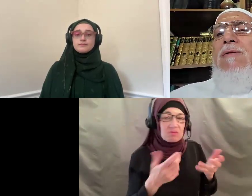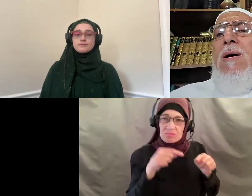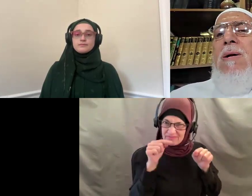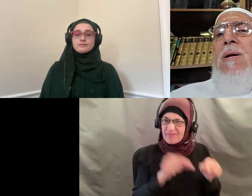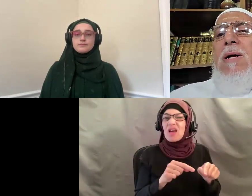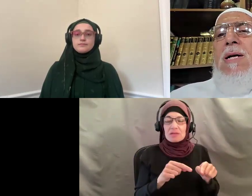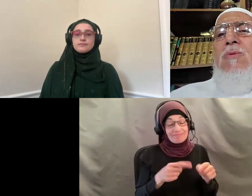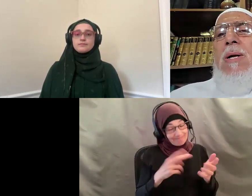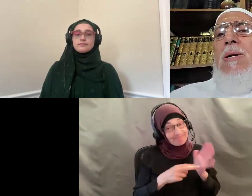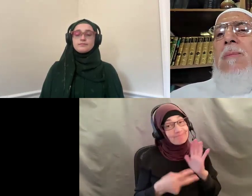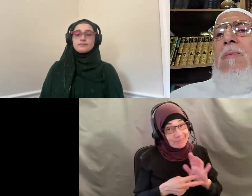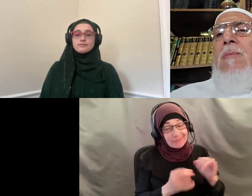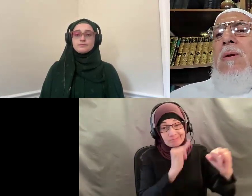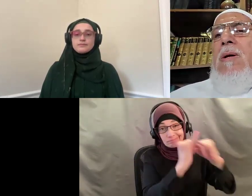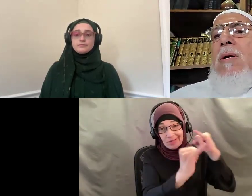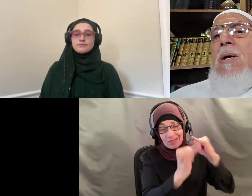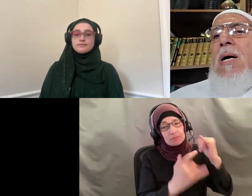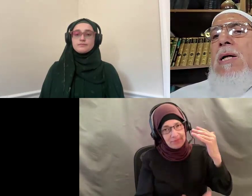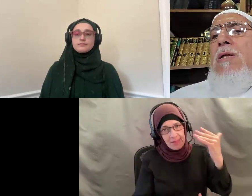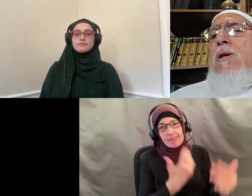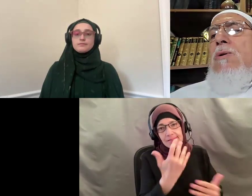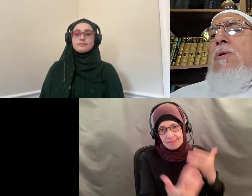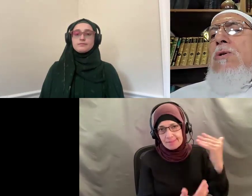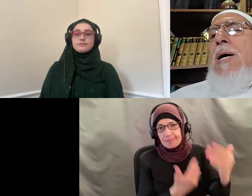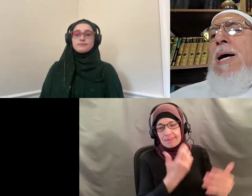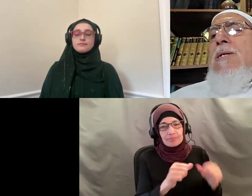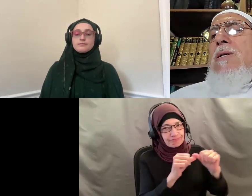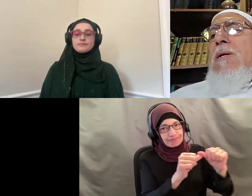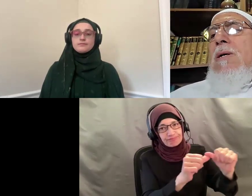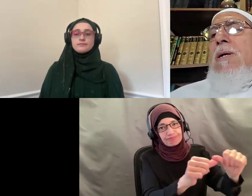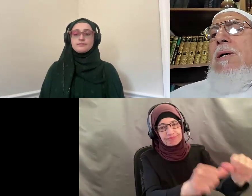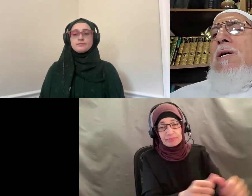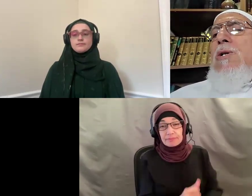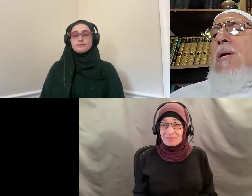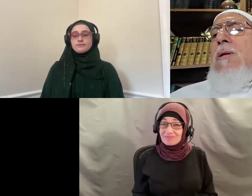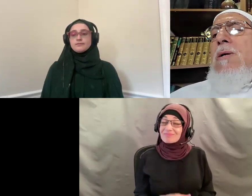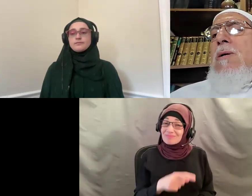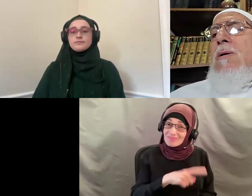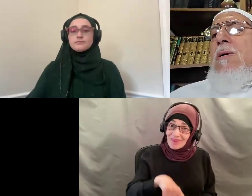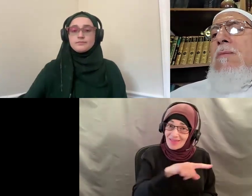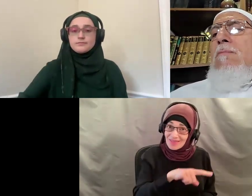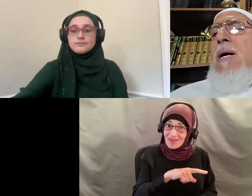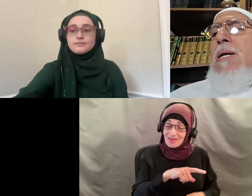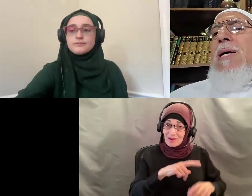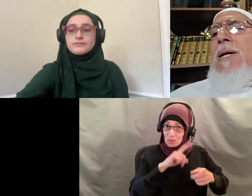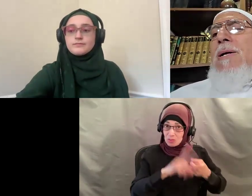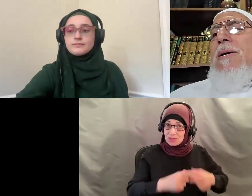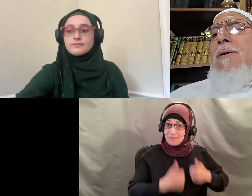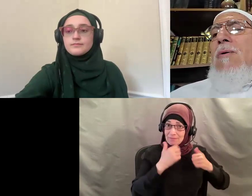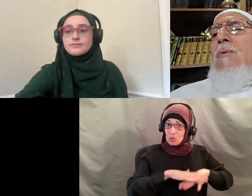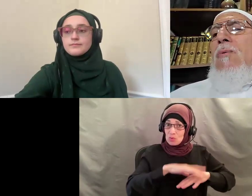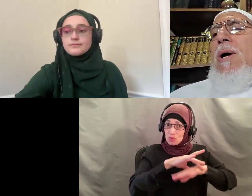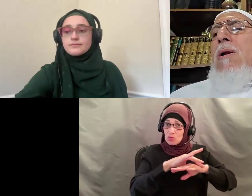in hellfire as well. And they used to ask each other